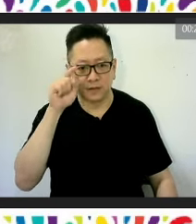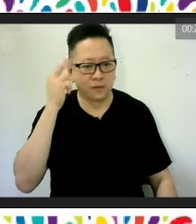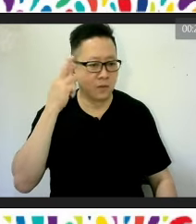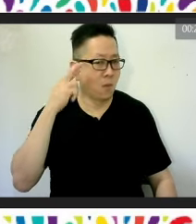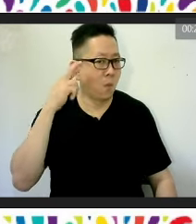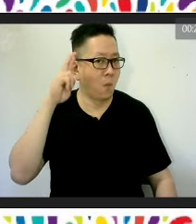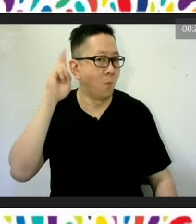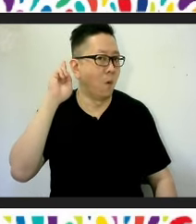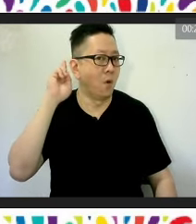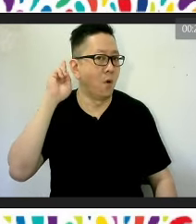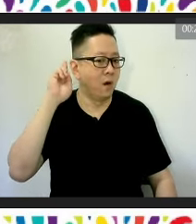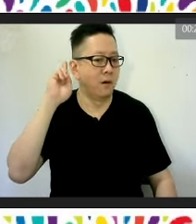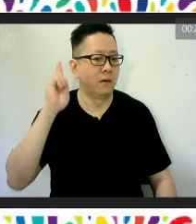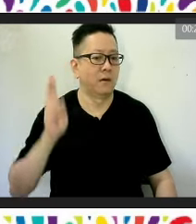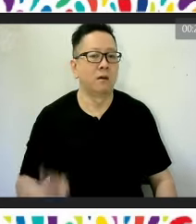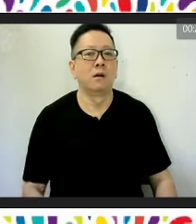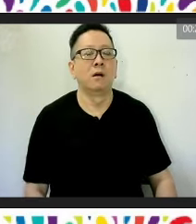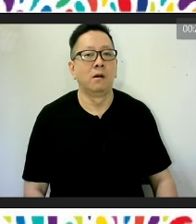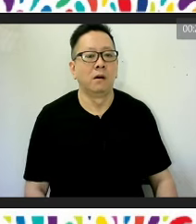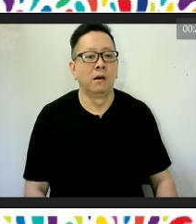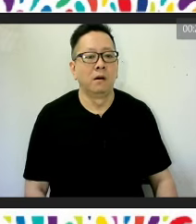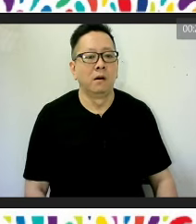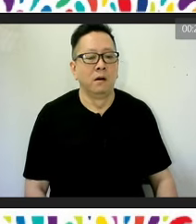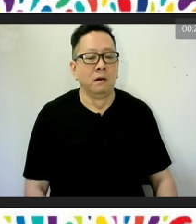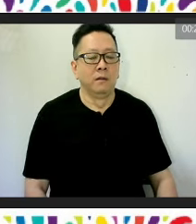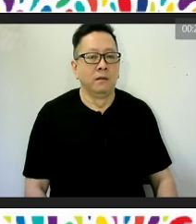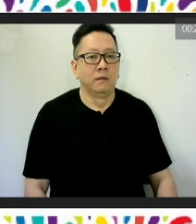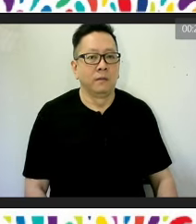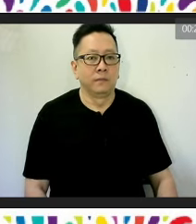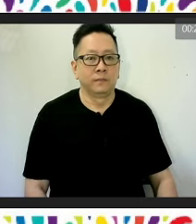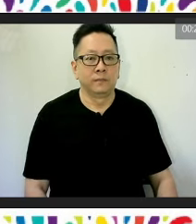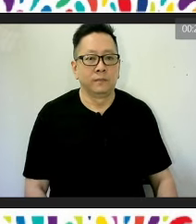Circle it, were.